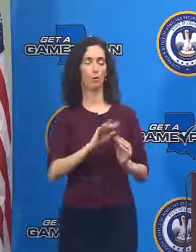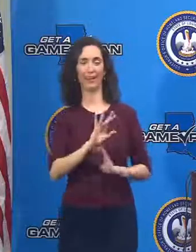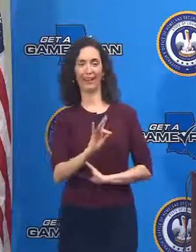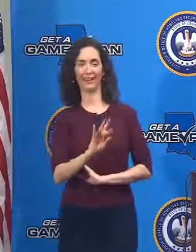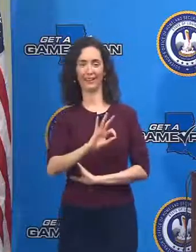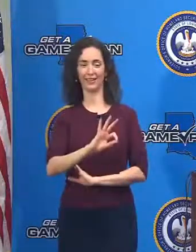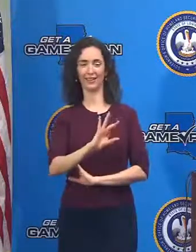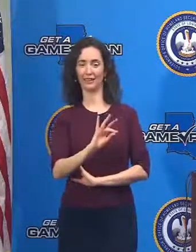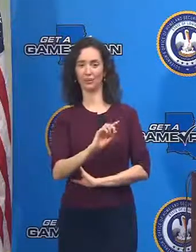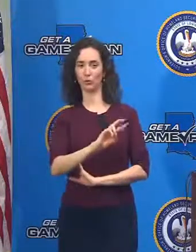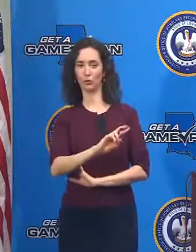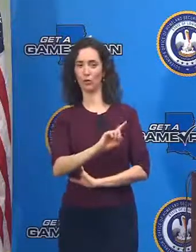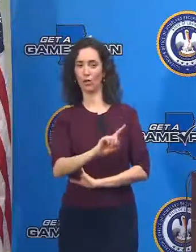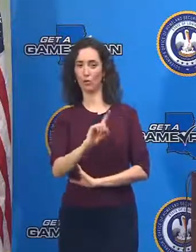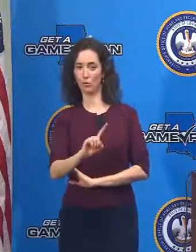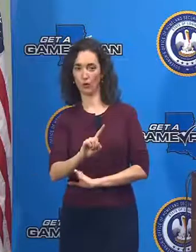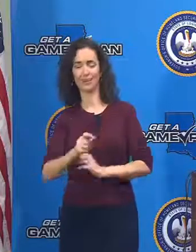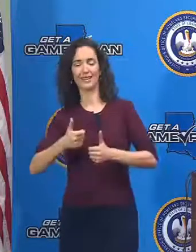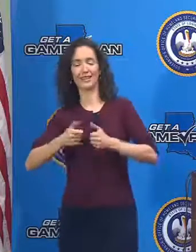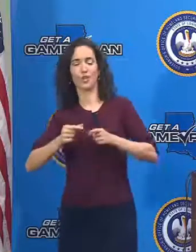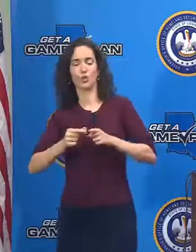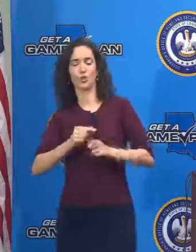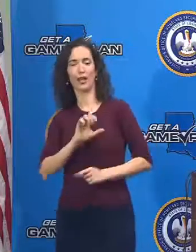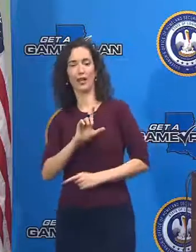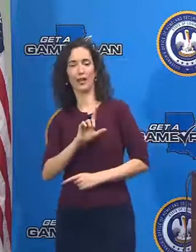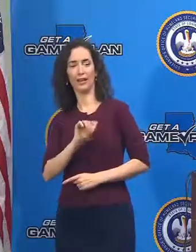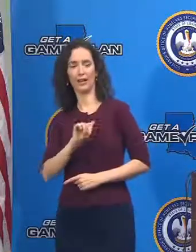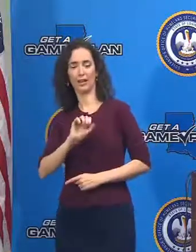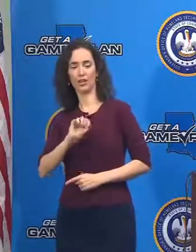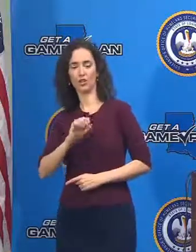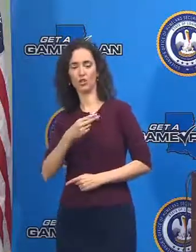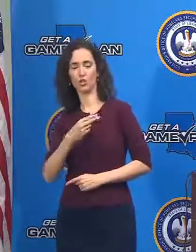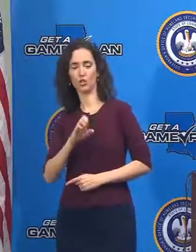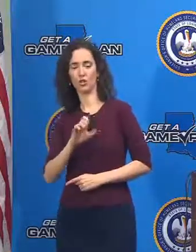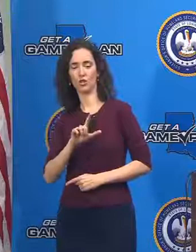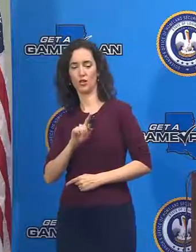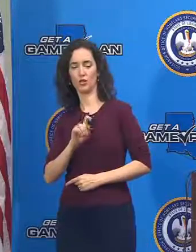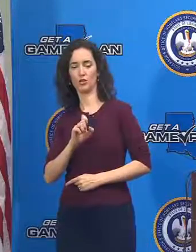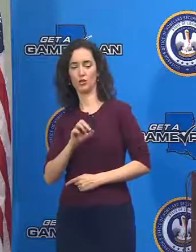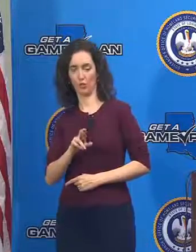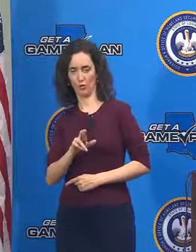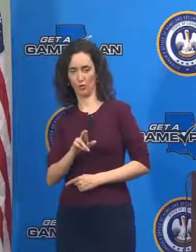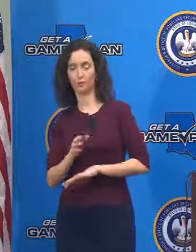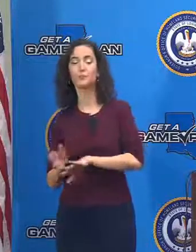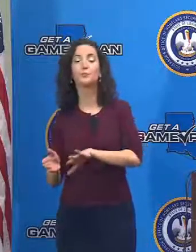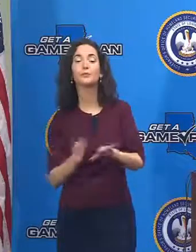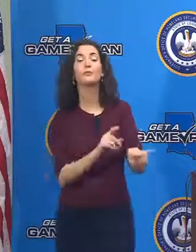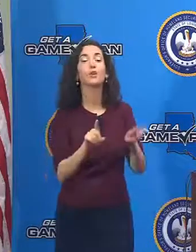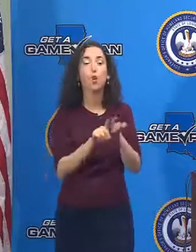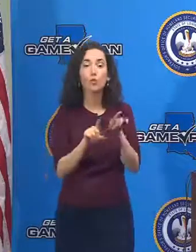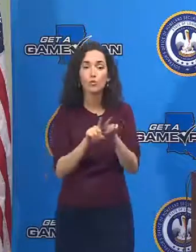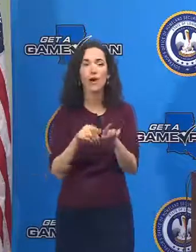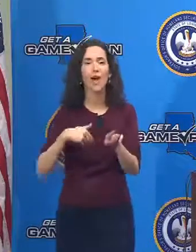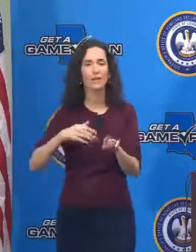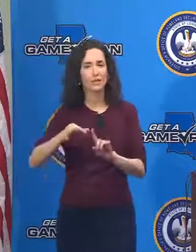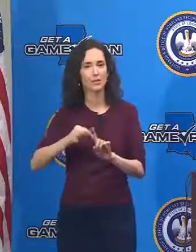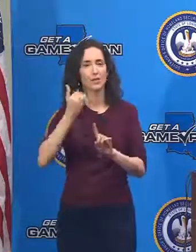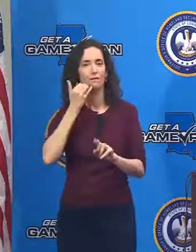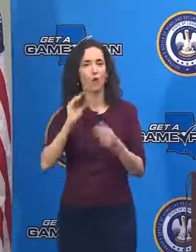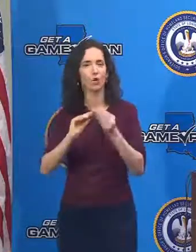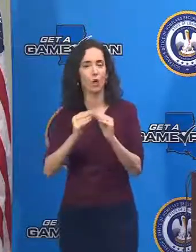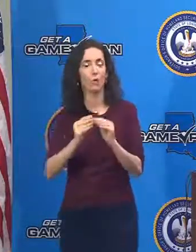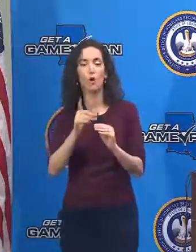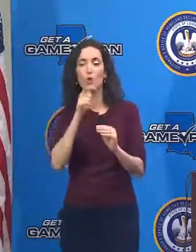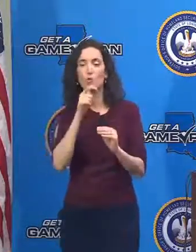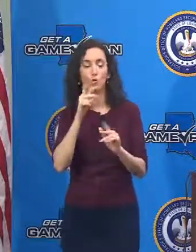211. We also have an Evacuee Connect line because we know that many people aren't